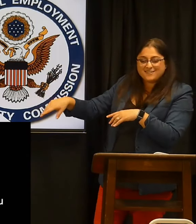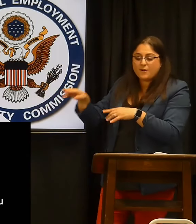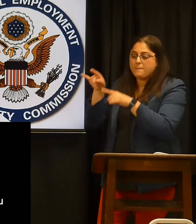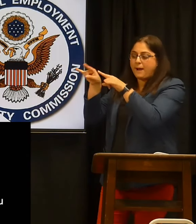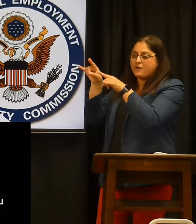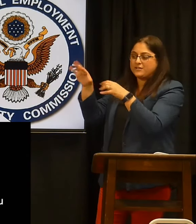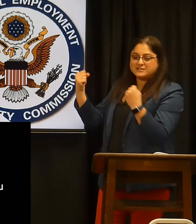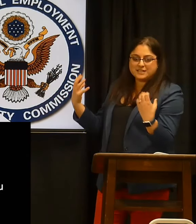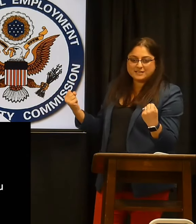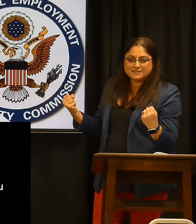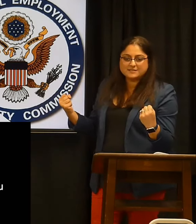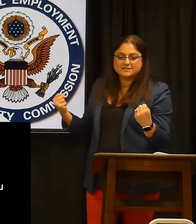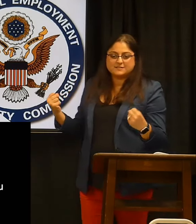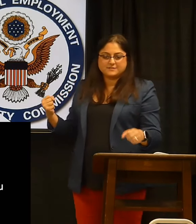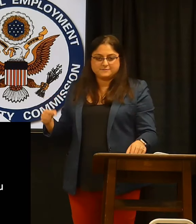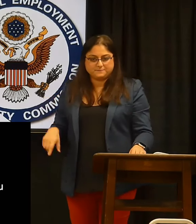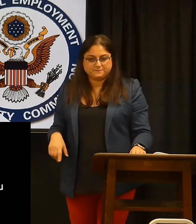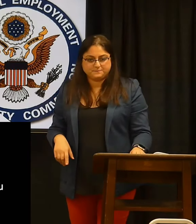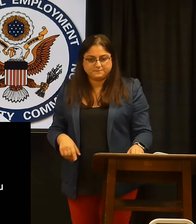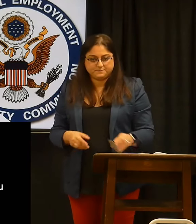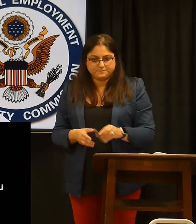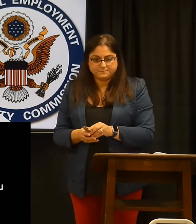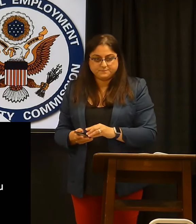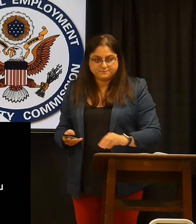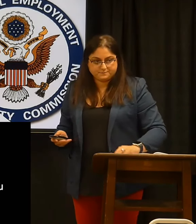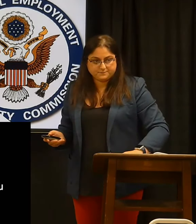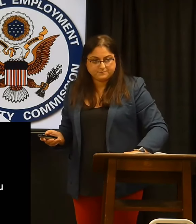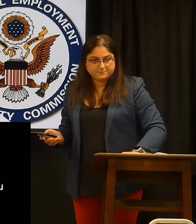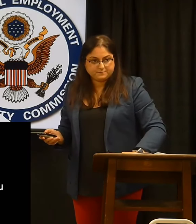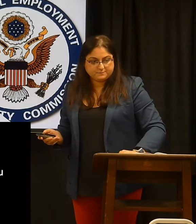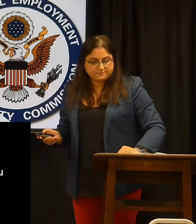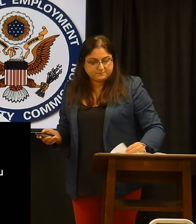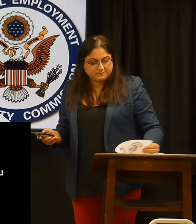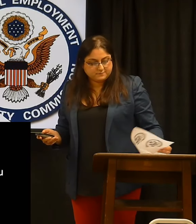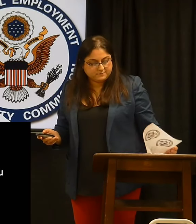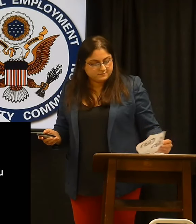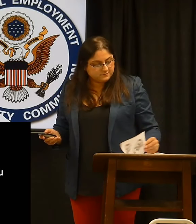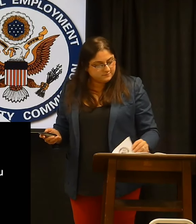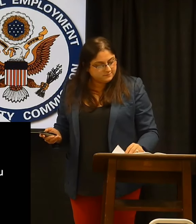deaf guy, right? Mock, mock the signing, things like that, laughing and sneering.